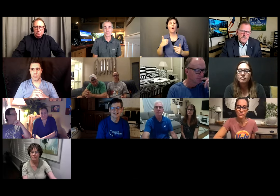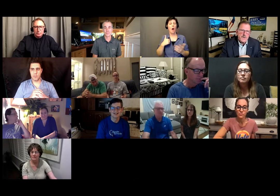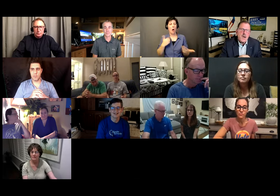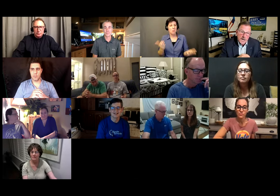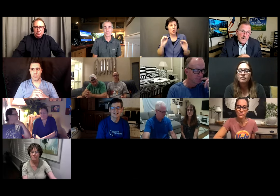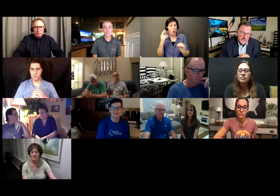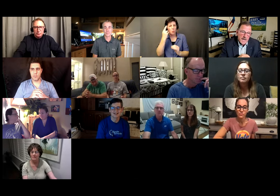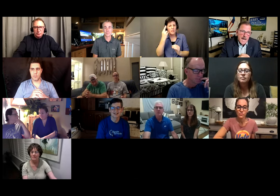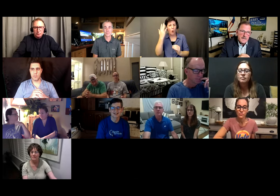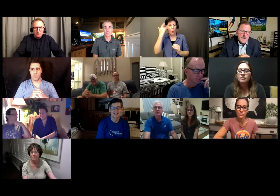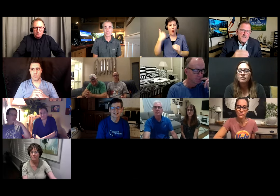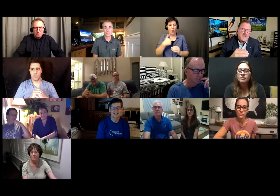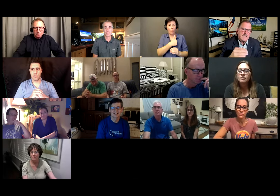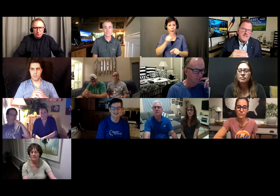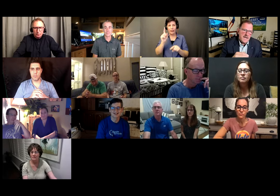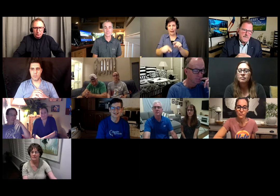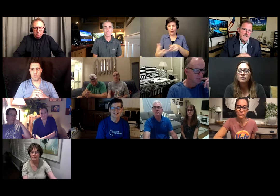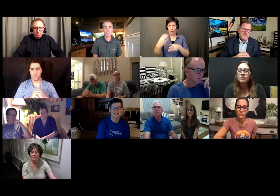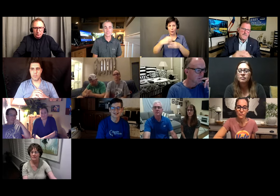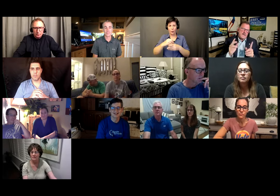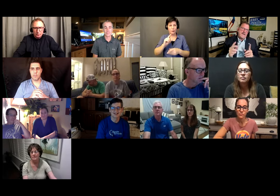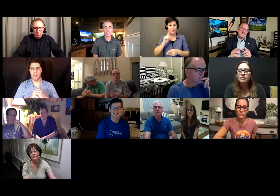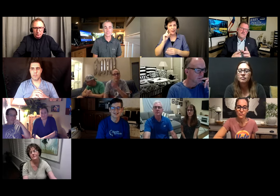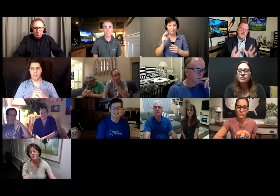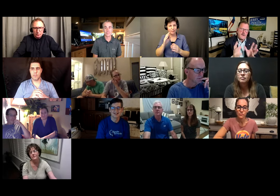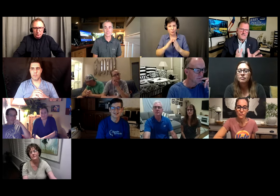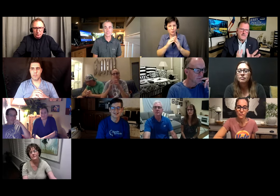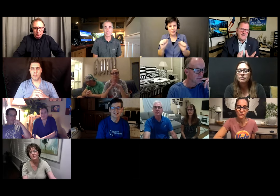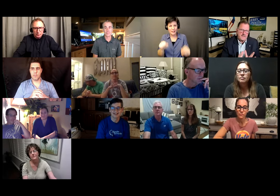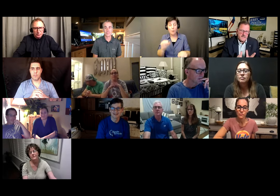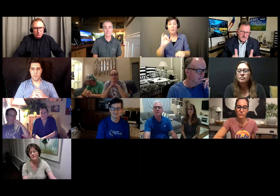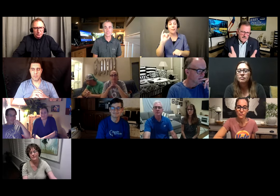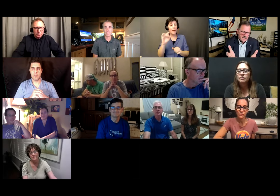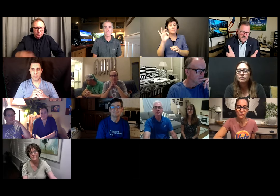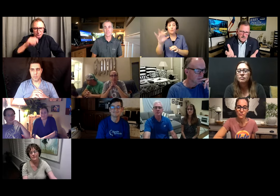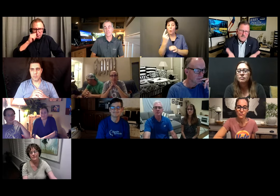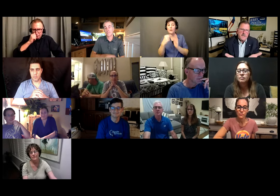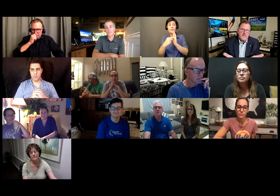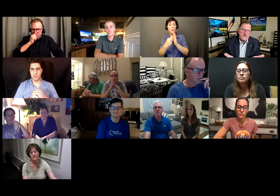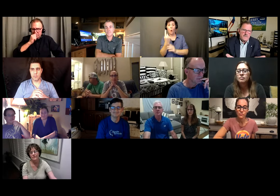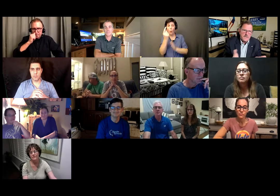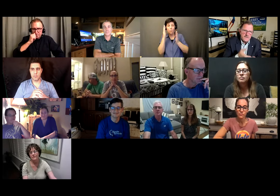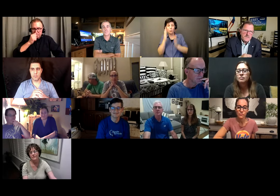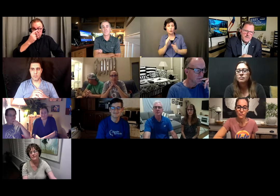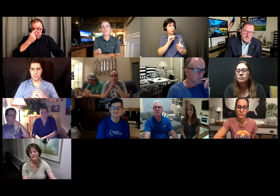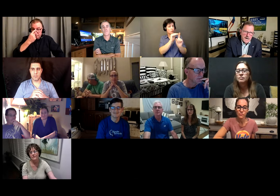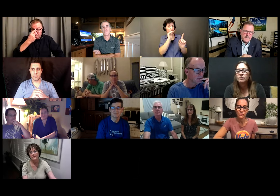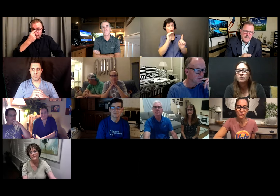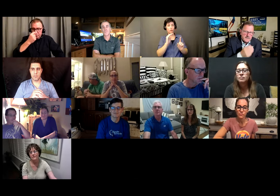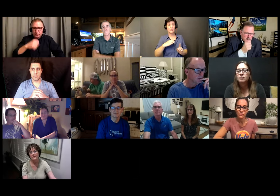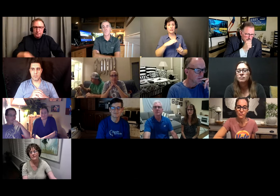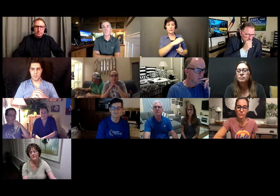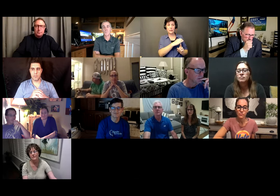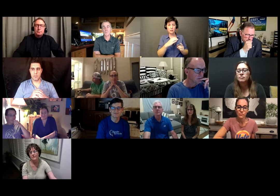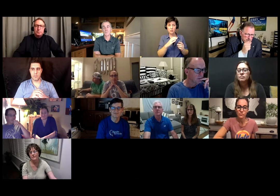your community quicker than that, but that's an example of one council member bringing something to the city and saying, we need to do this. We need to do something about